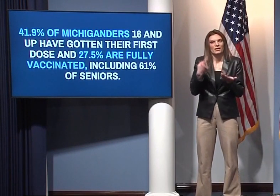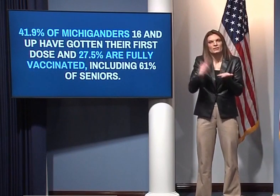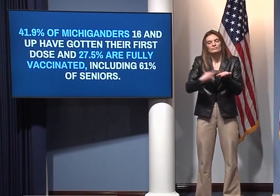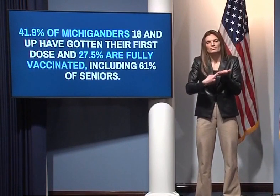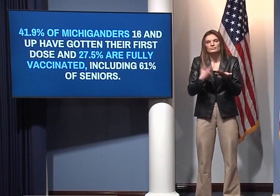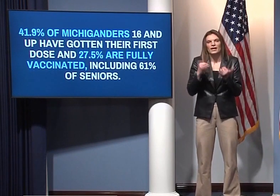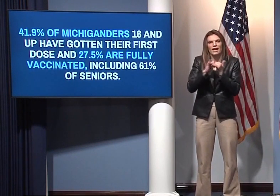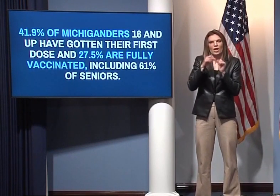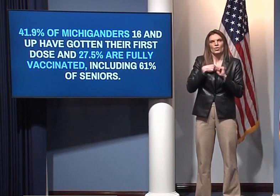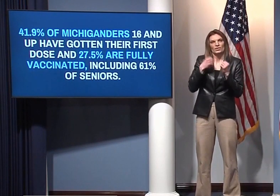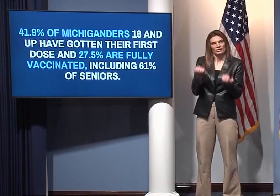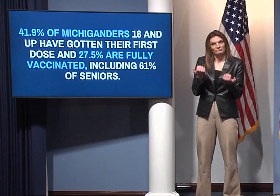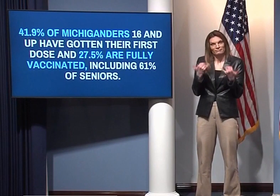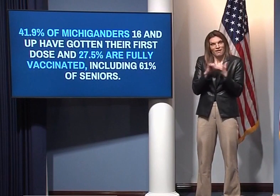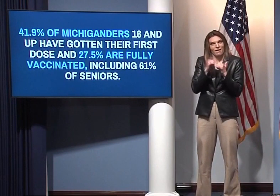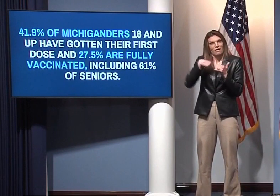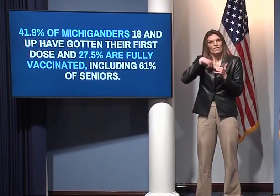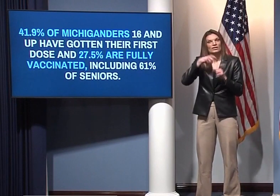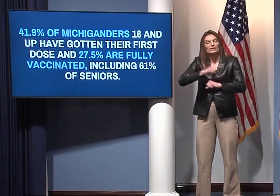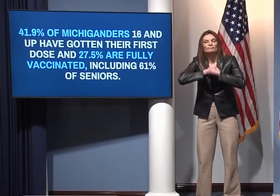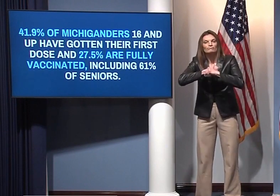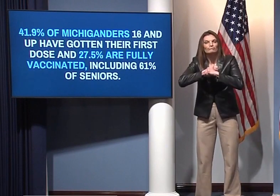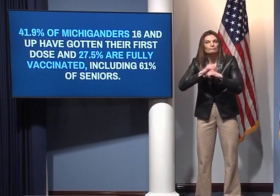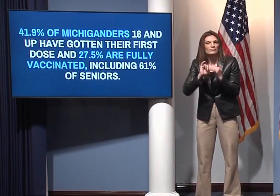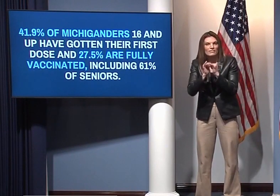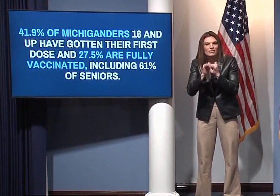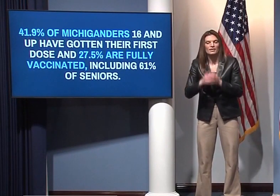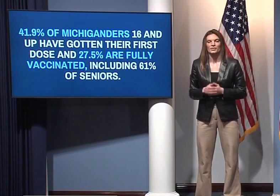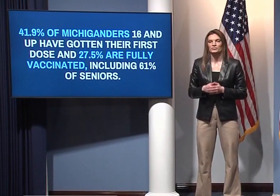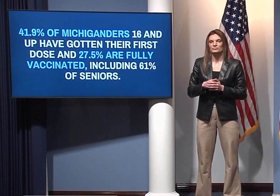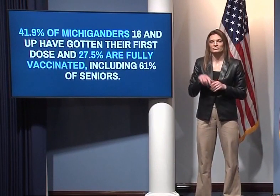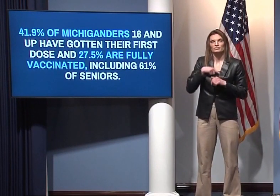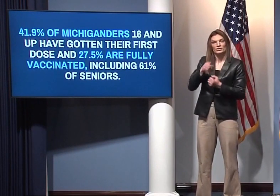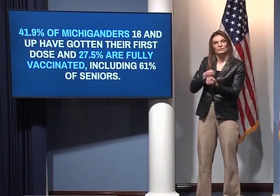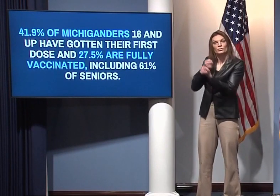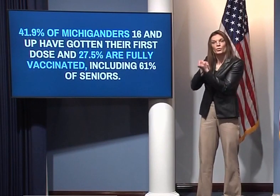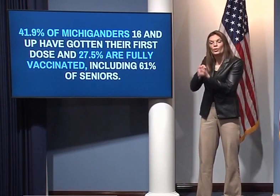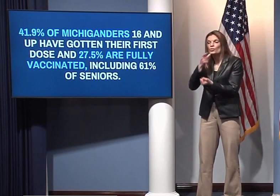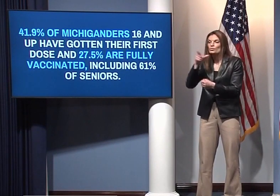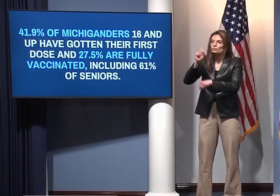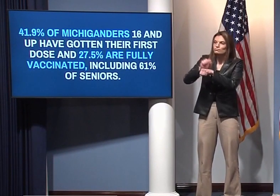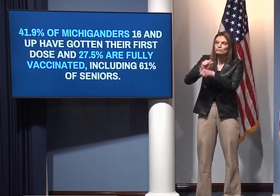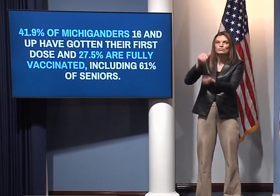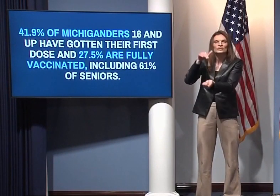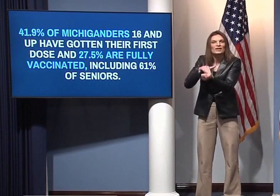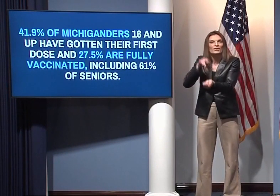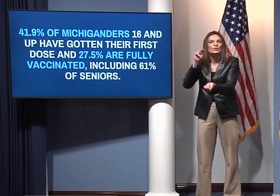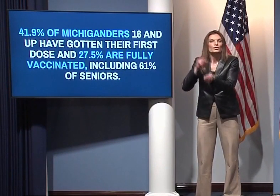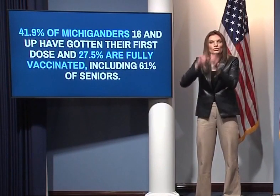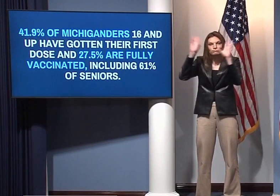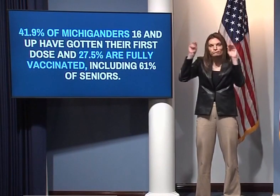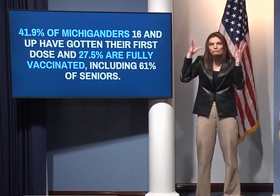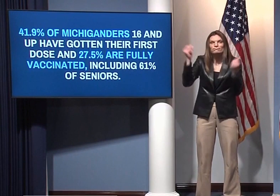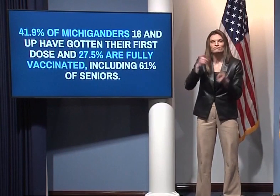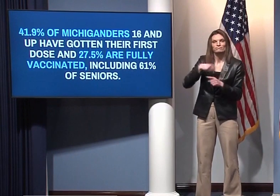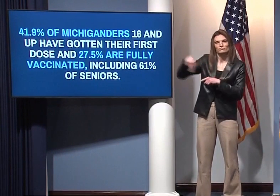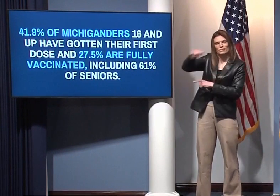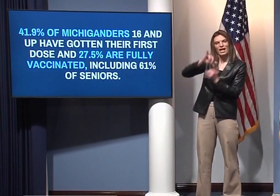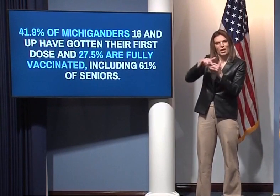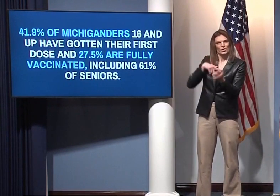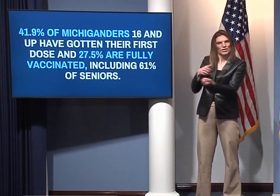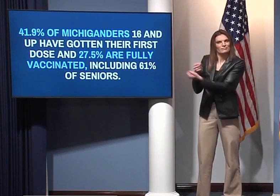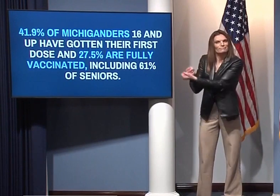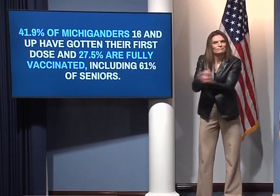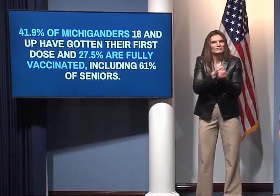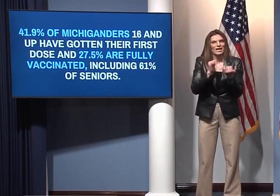we can take to keep each other safe and help our healthcare professionals do their jobs. Right now, we've got some work to do to get